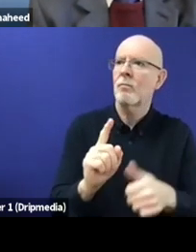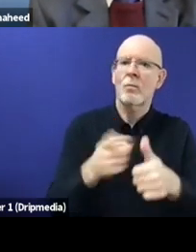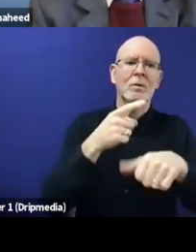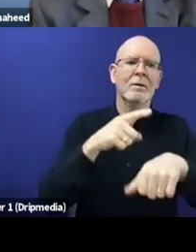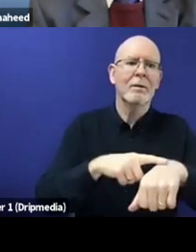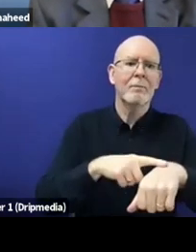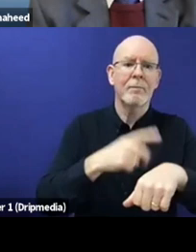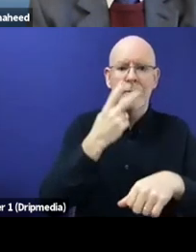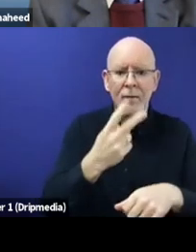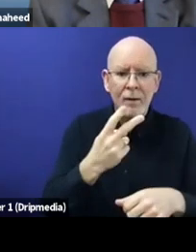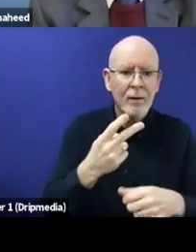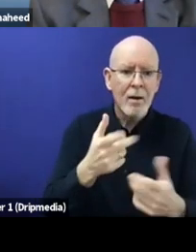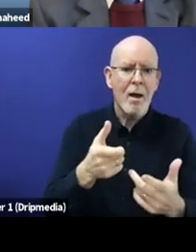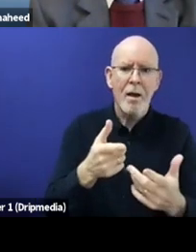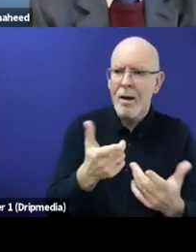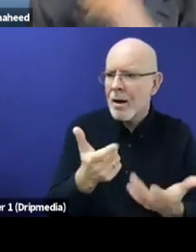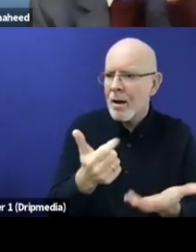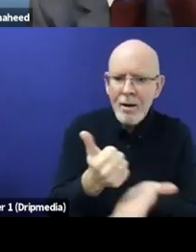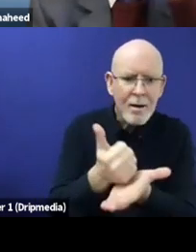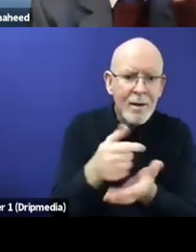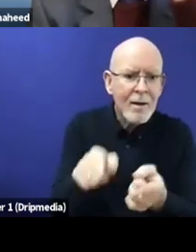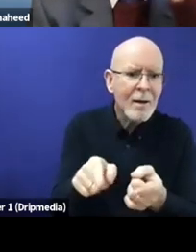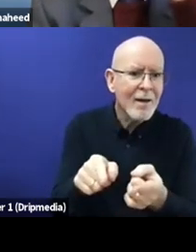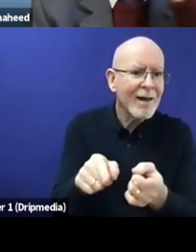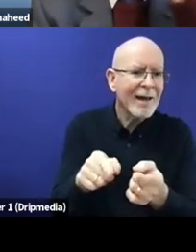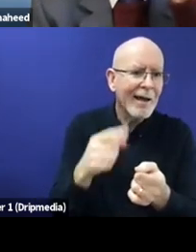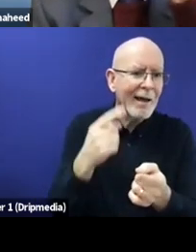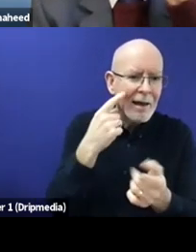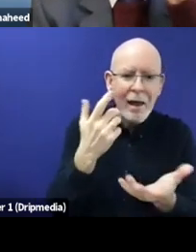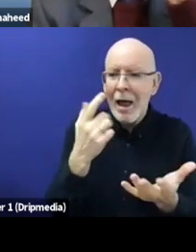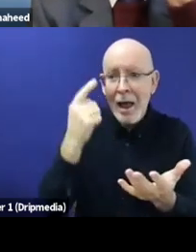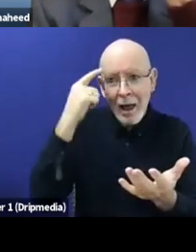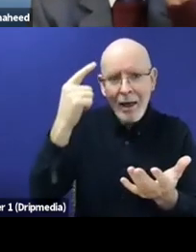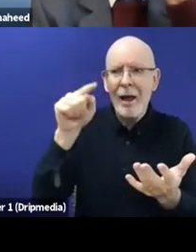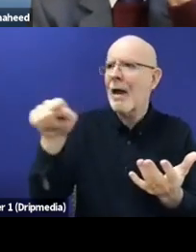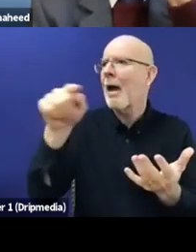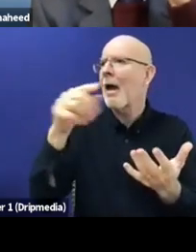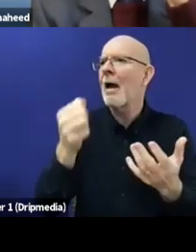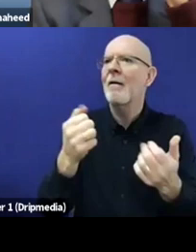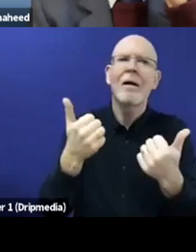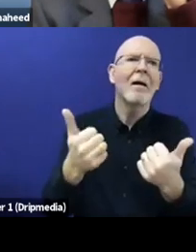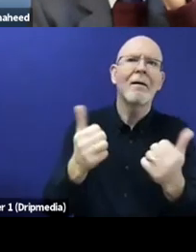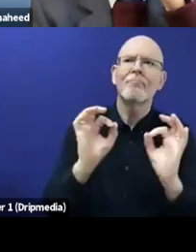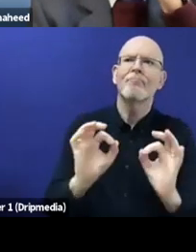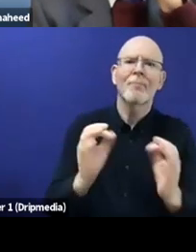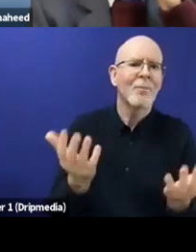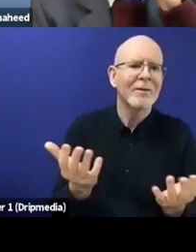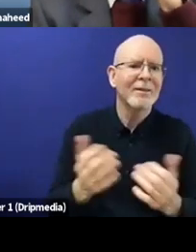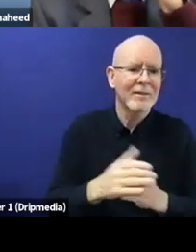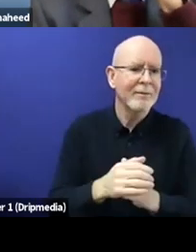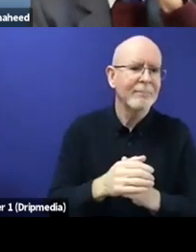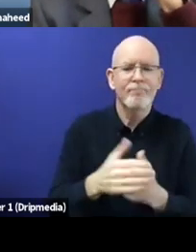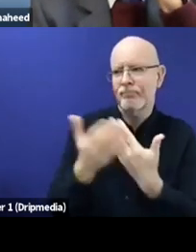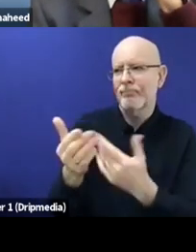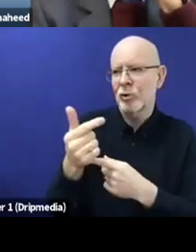you'd like to add at this point? Not in Thailand, actually. I apologize, Rossella. I asked Claire. Oh, sorry.